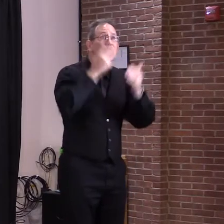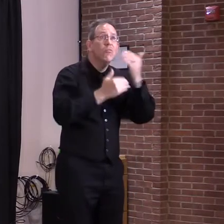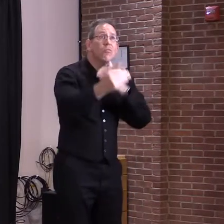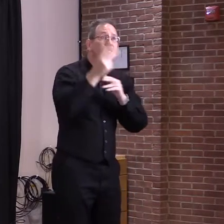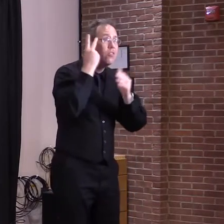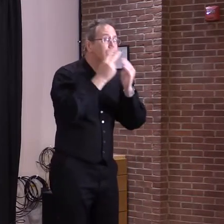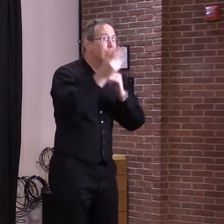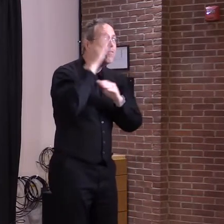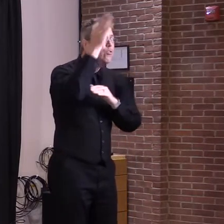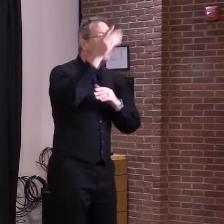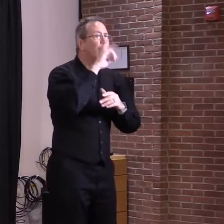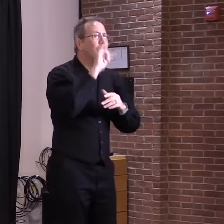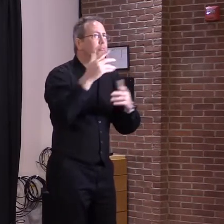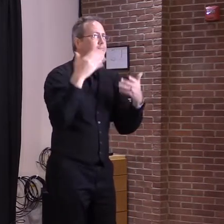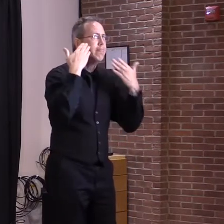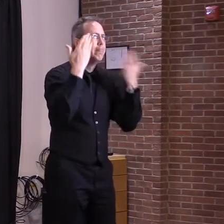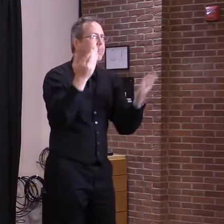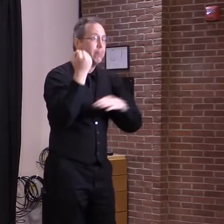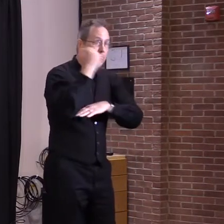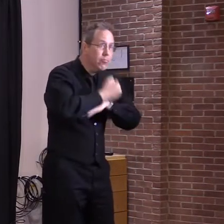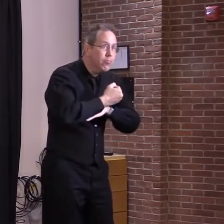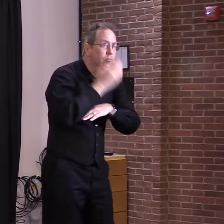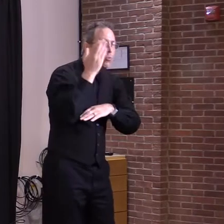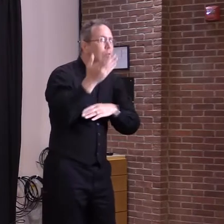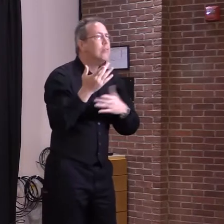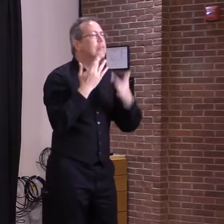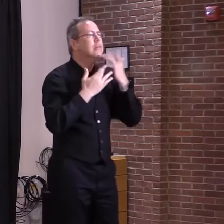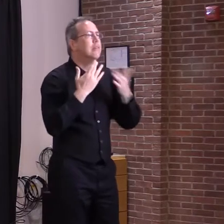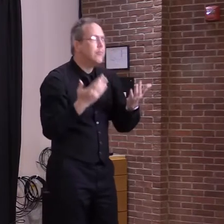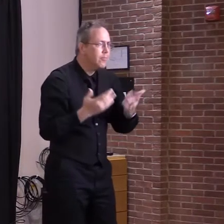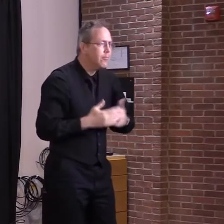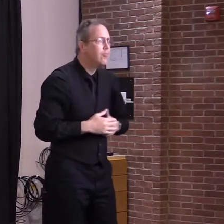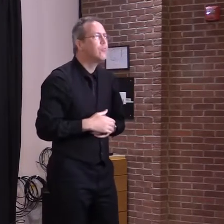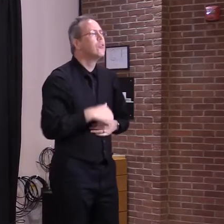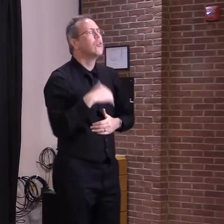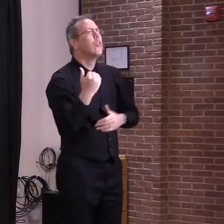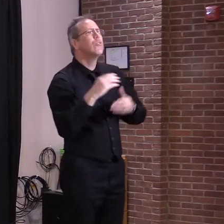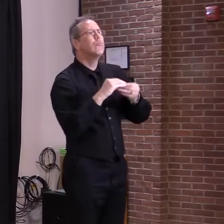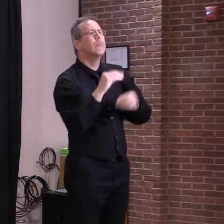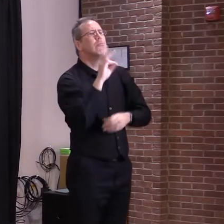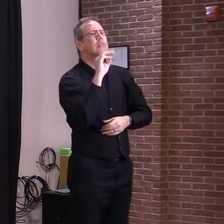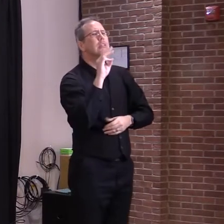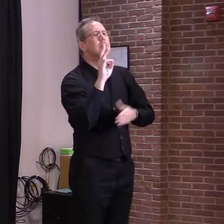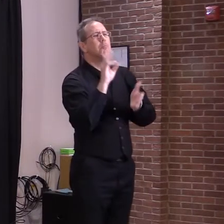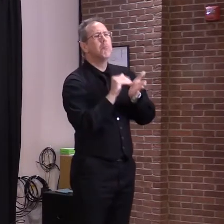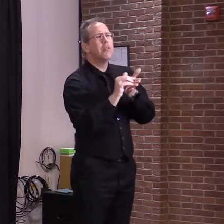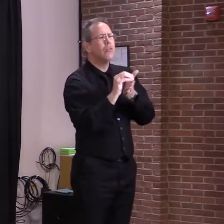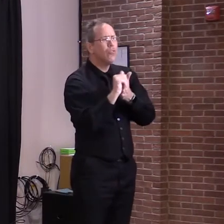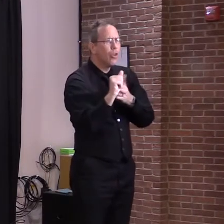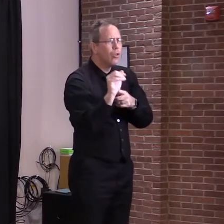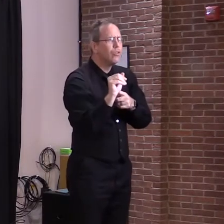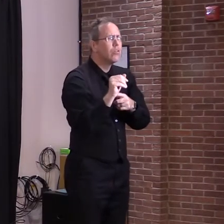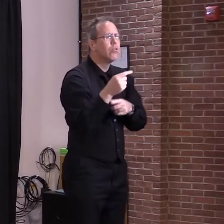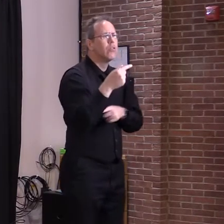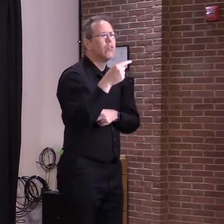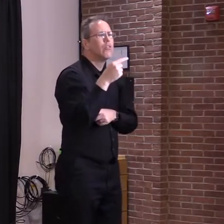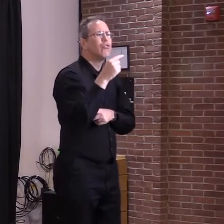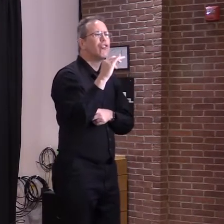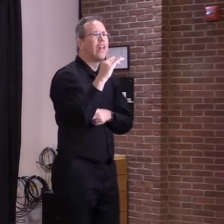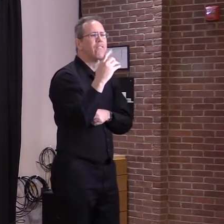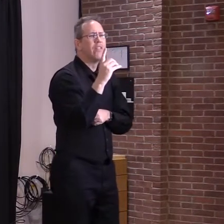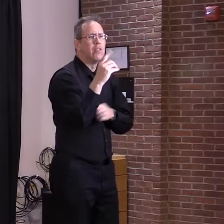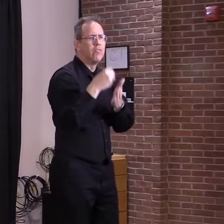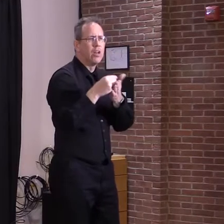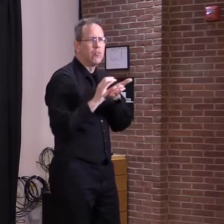The other ask we had in general fund was $6 million in brownfields. And to give you a sample of what that means, last year we